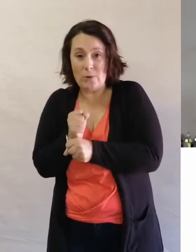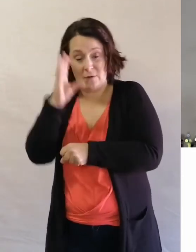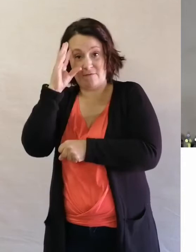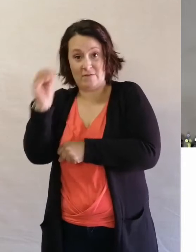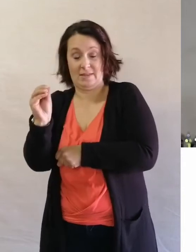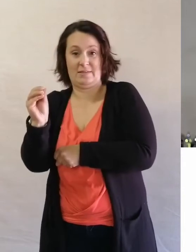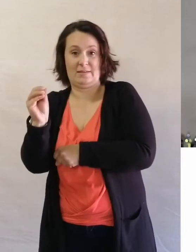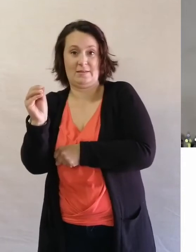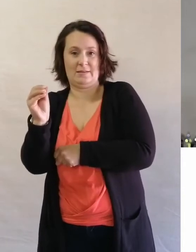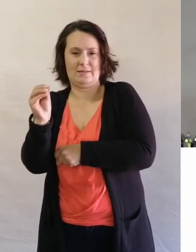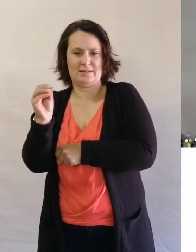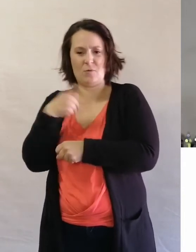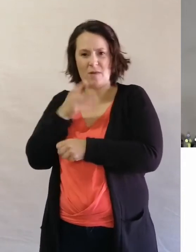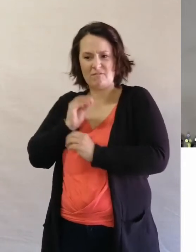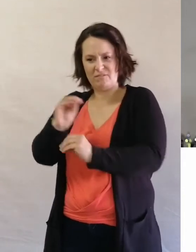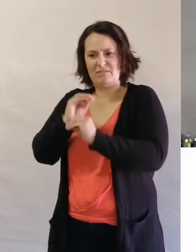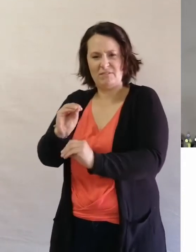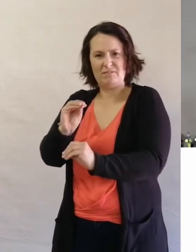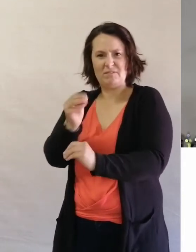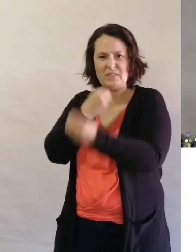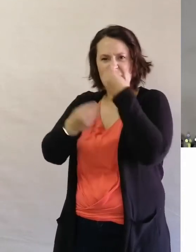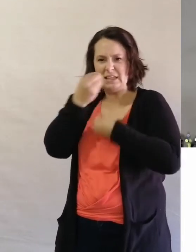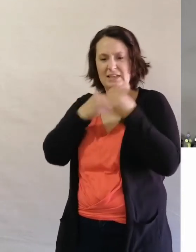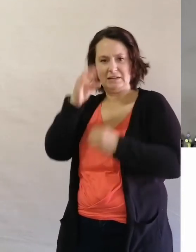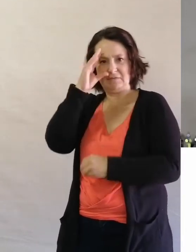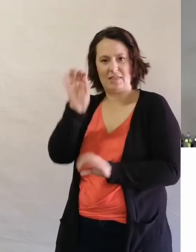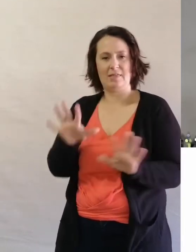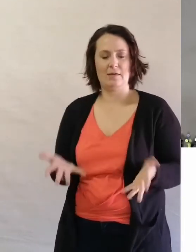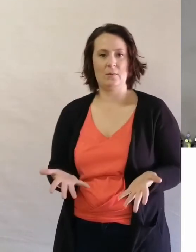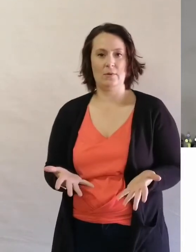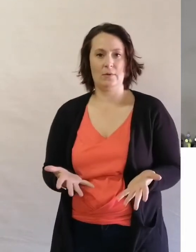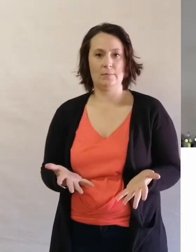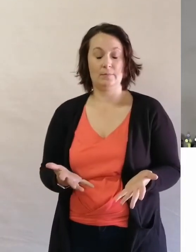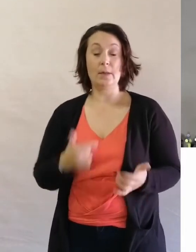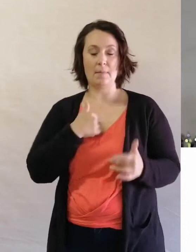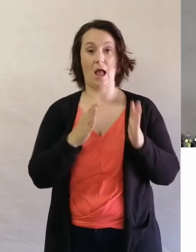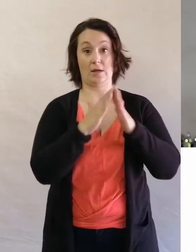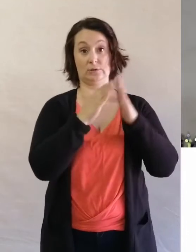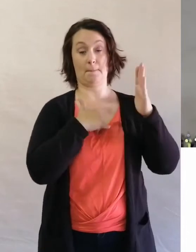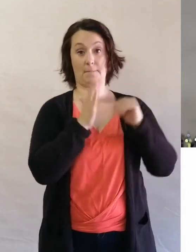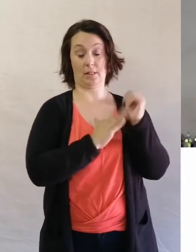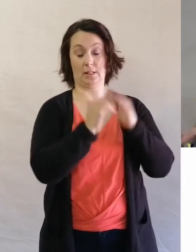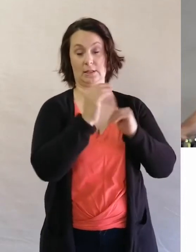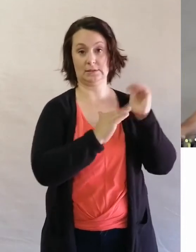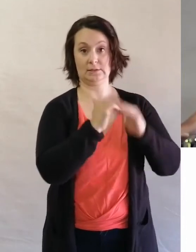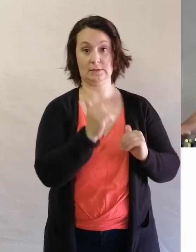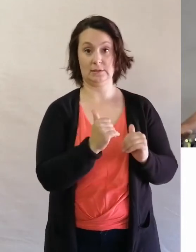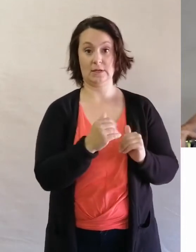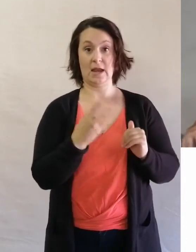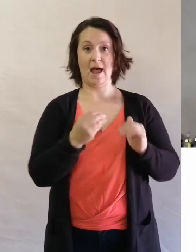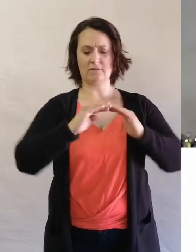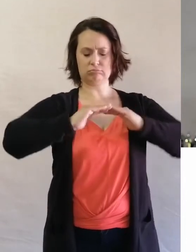say, Grant, how do I feed my faith? I'm building a house at the moment. And I've got this large